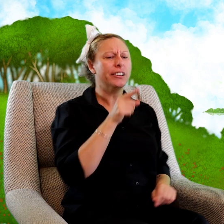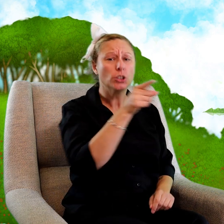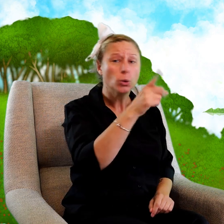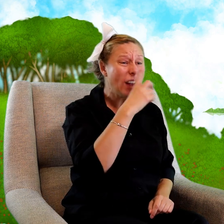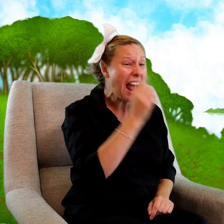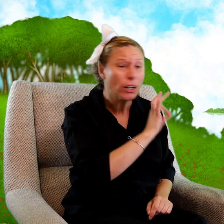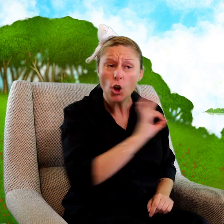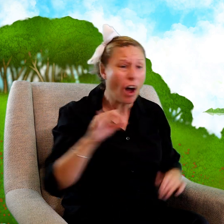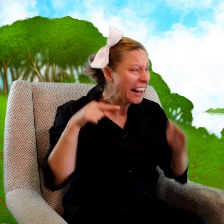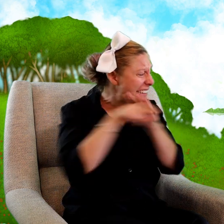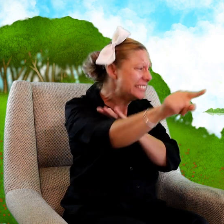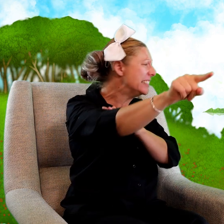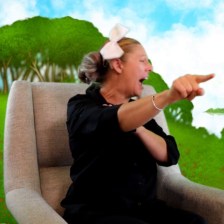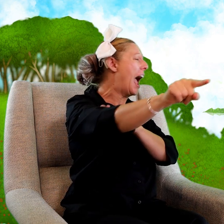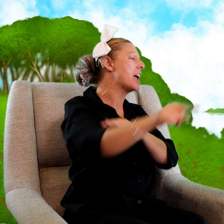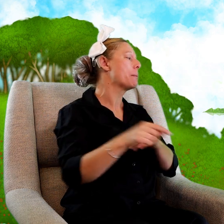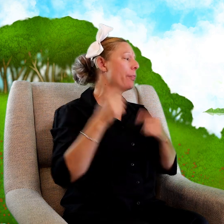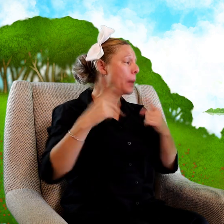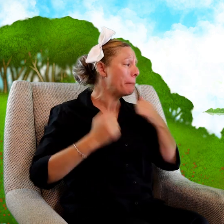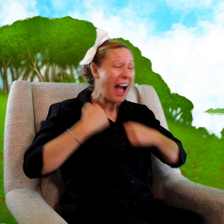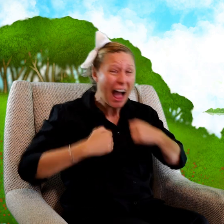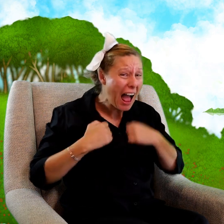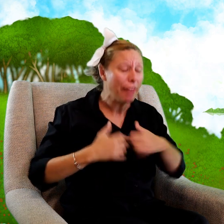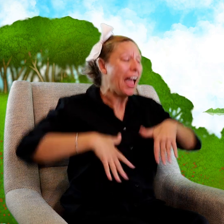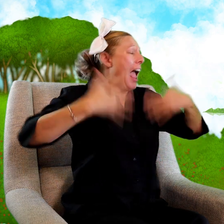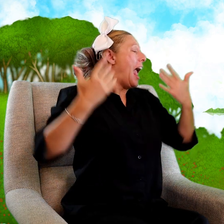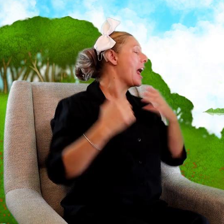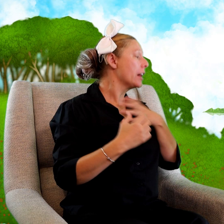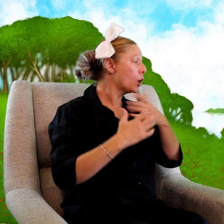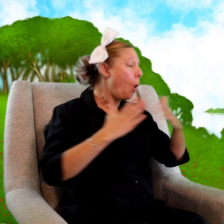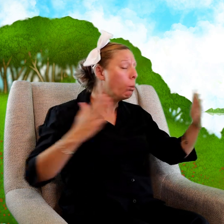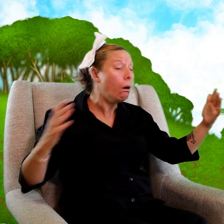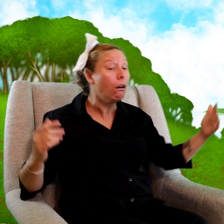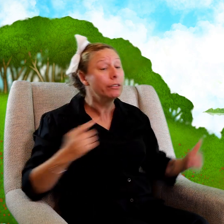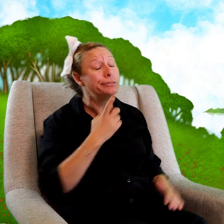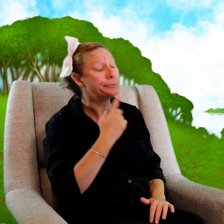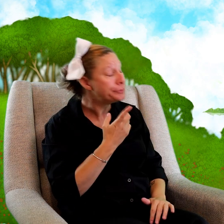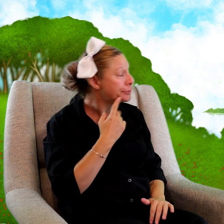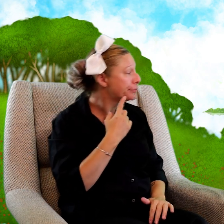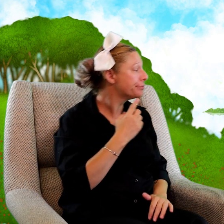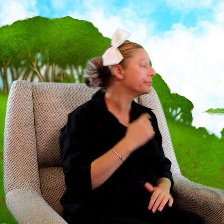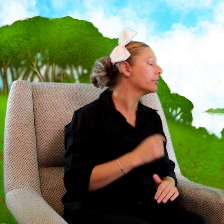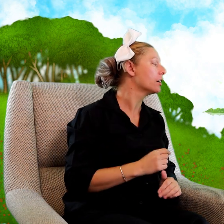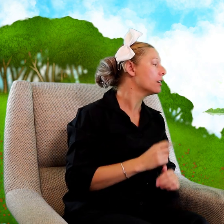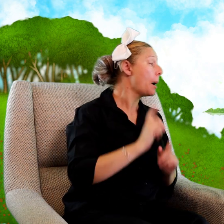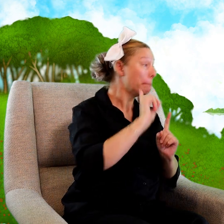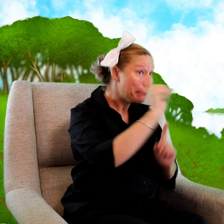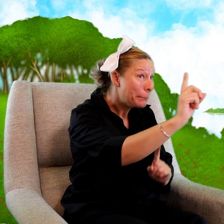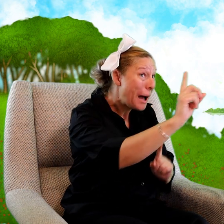You cannot escape the bath any longer, said Mum. But